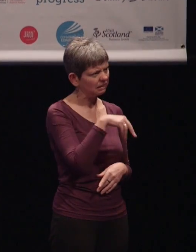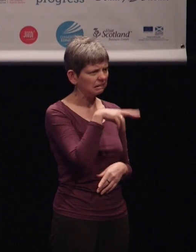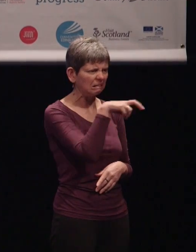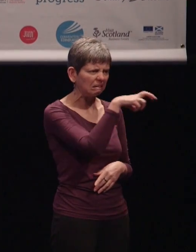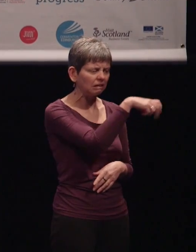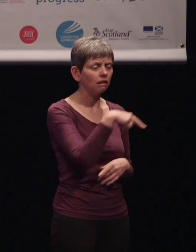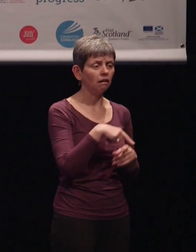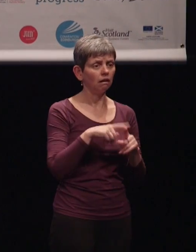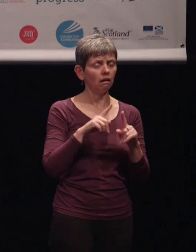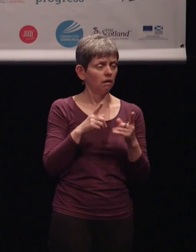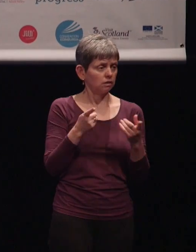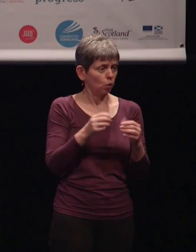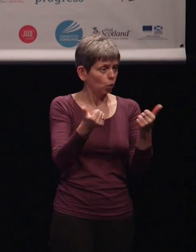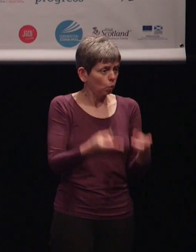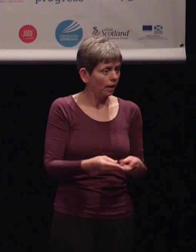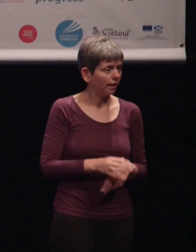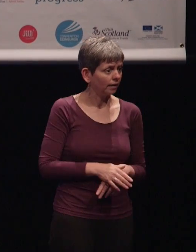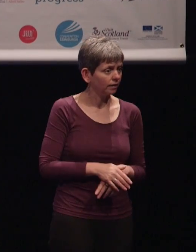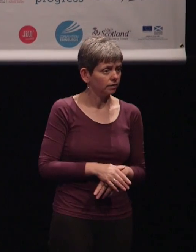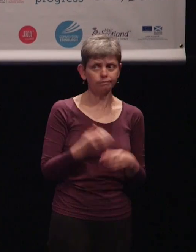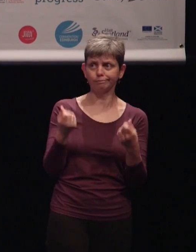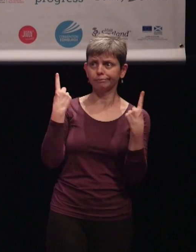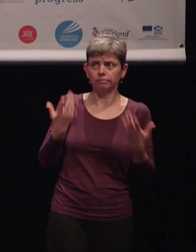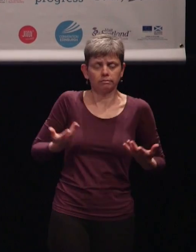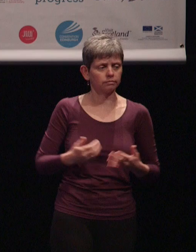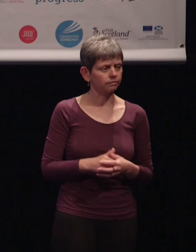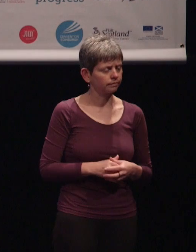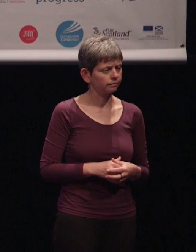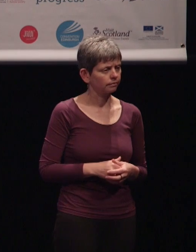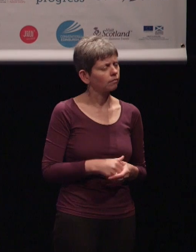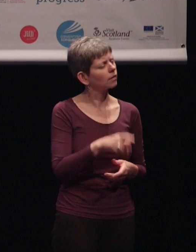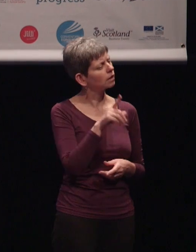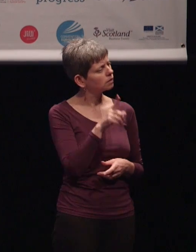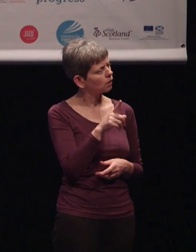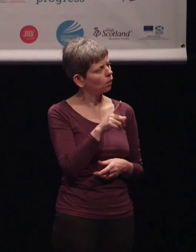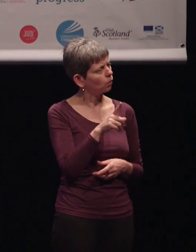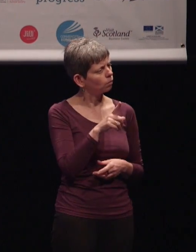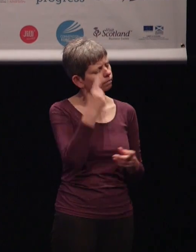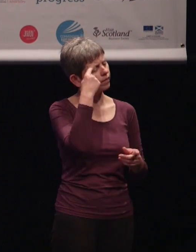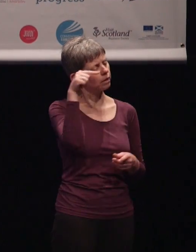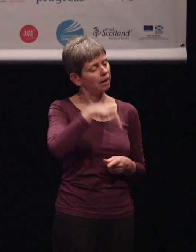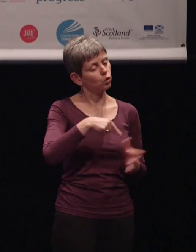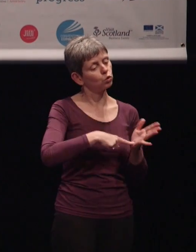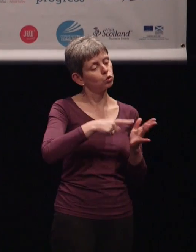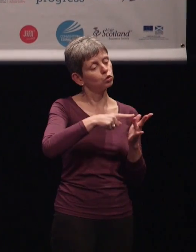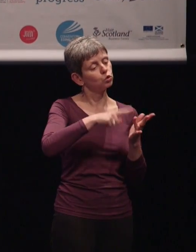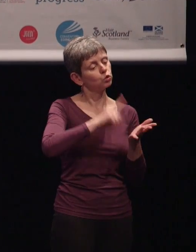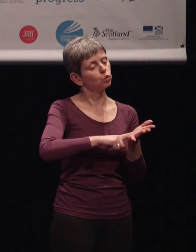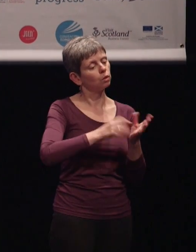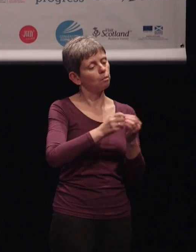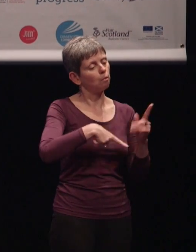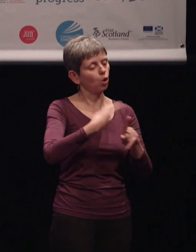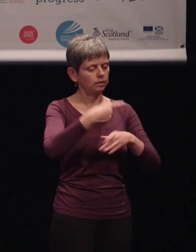person develop in that area. So let's go to the toolbox and immediately remove